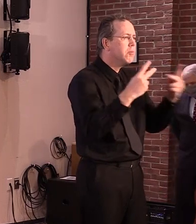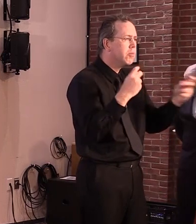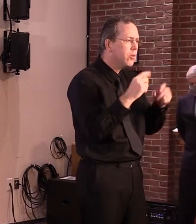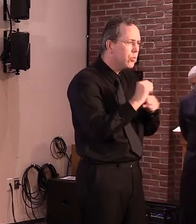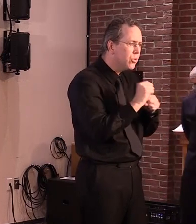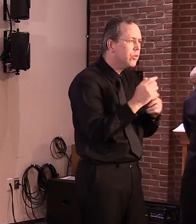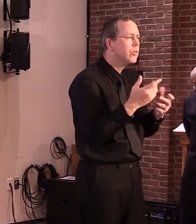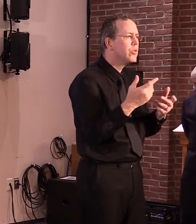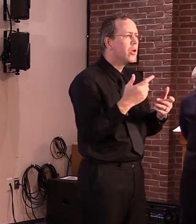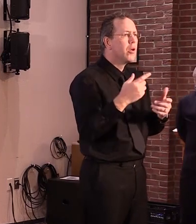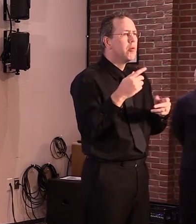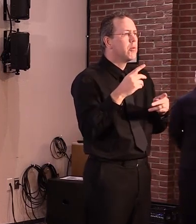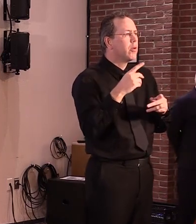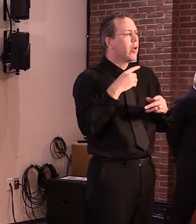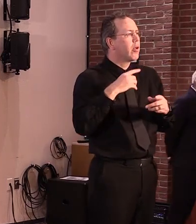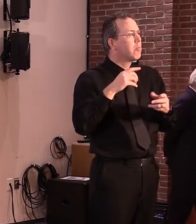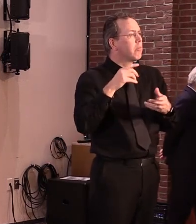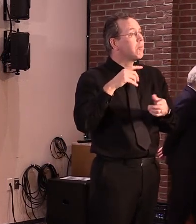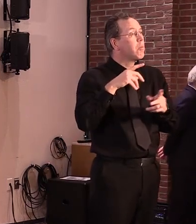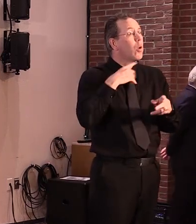as people return to work.